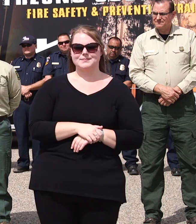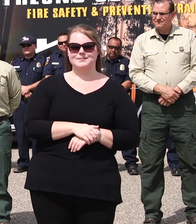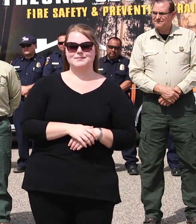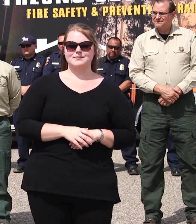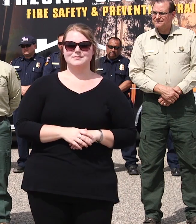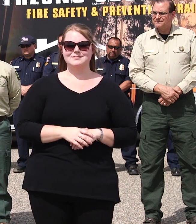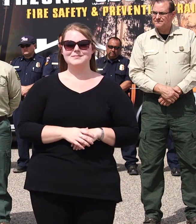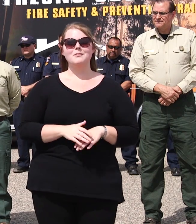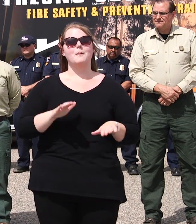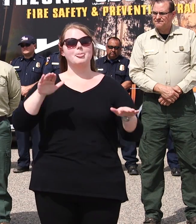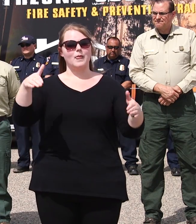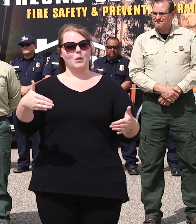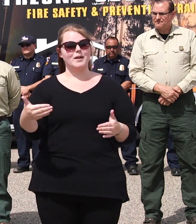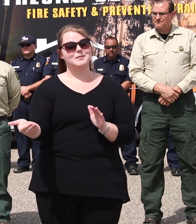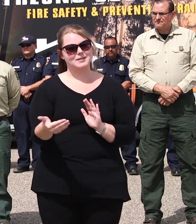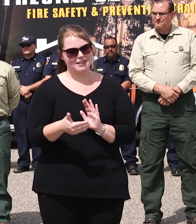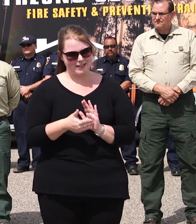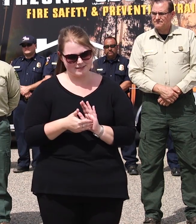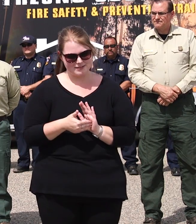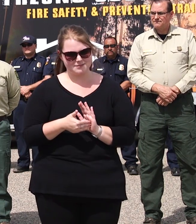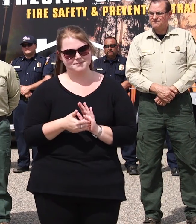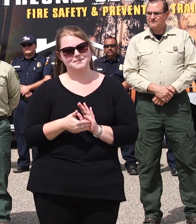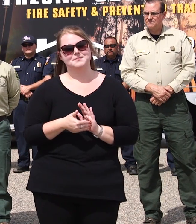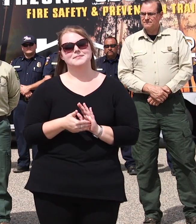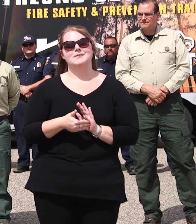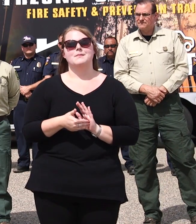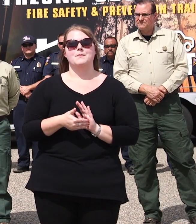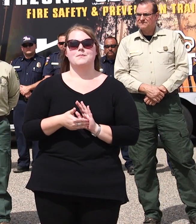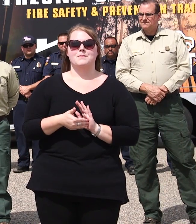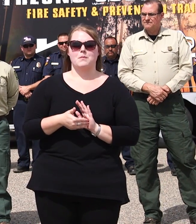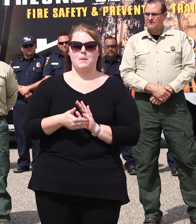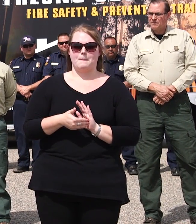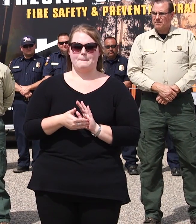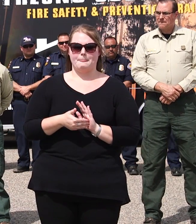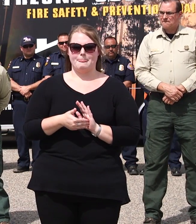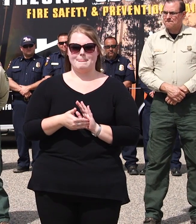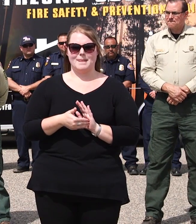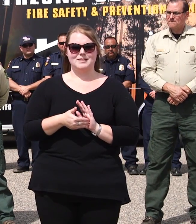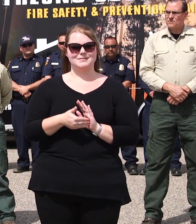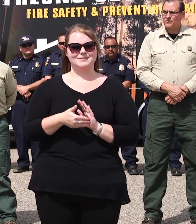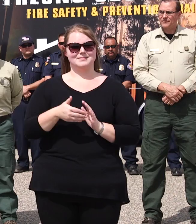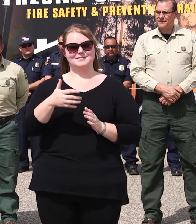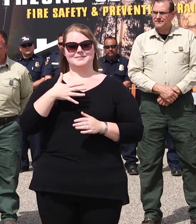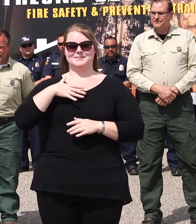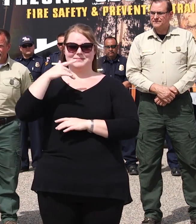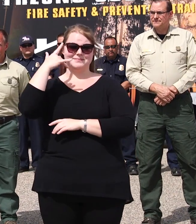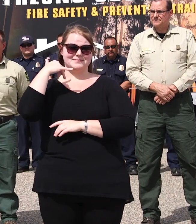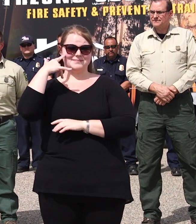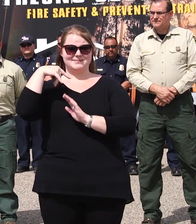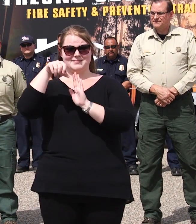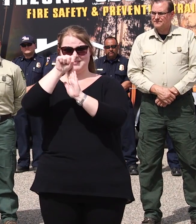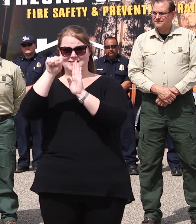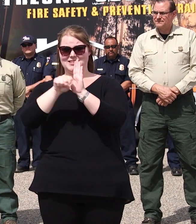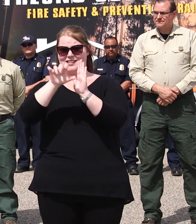And welcome again to this stop on the Wildfire Awareness